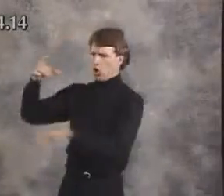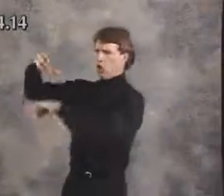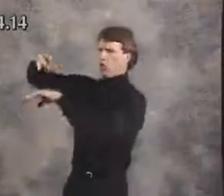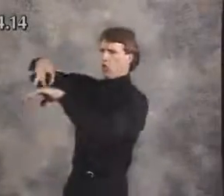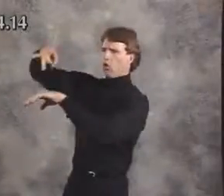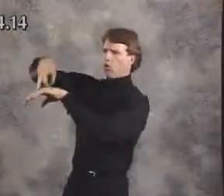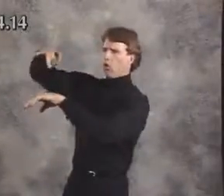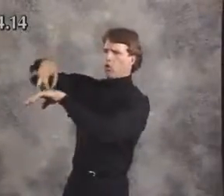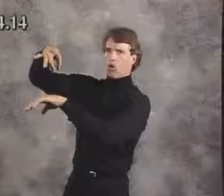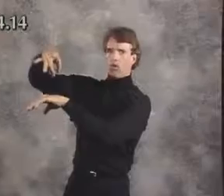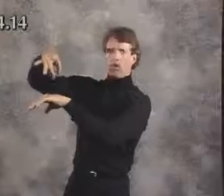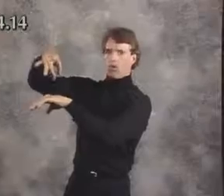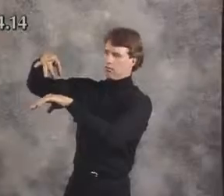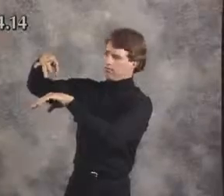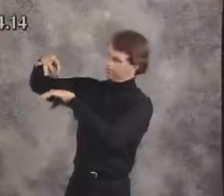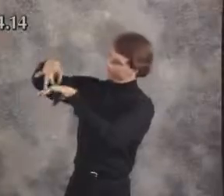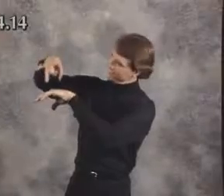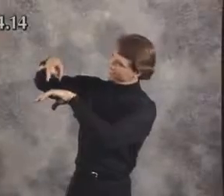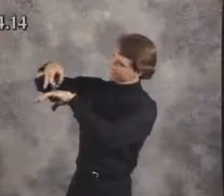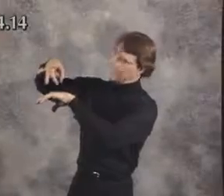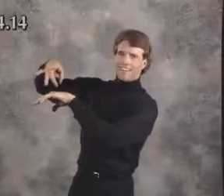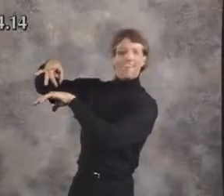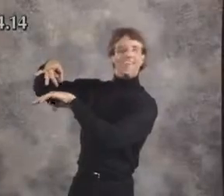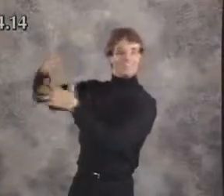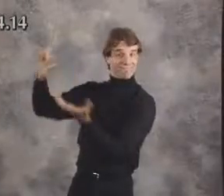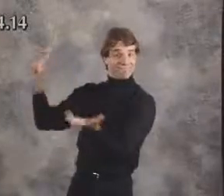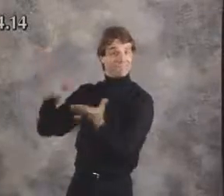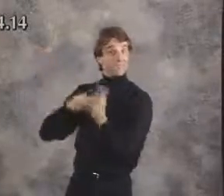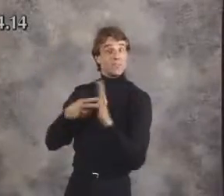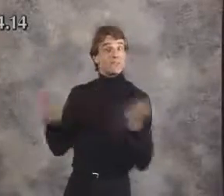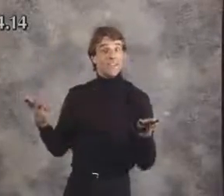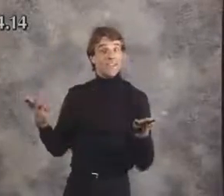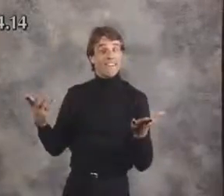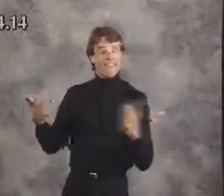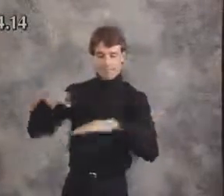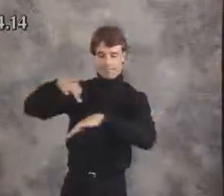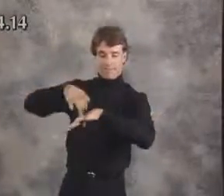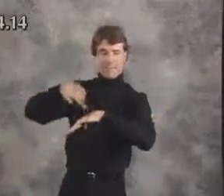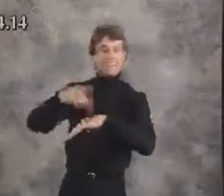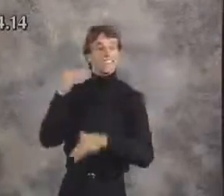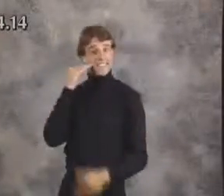the sign for melon, meaning melon head.